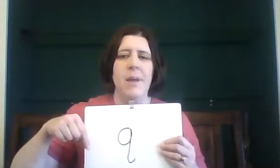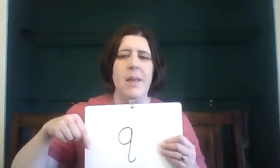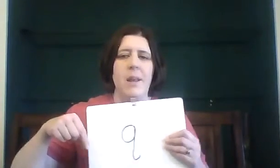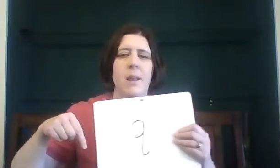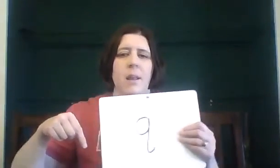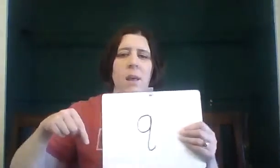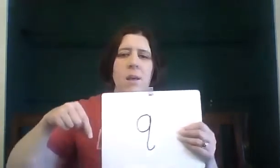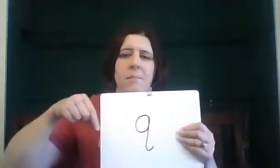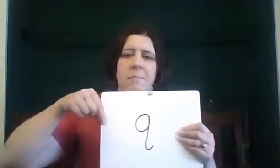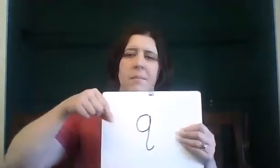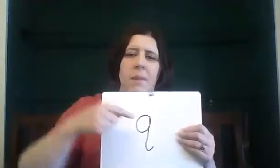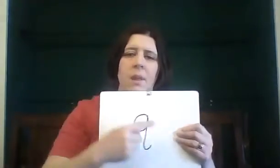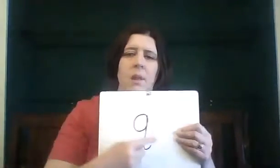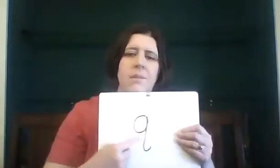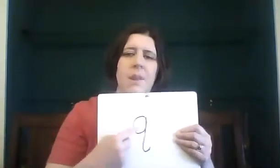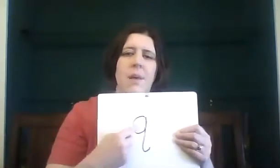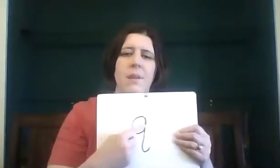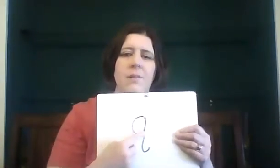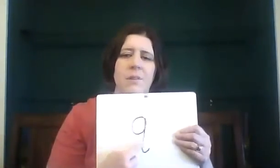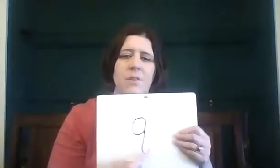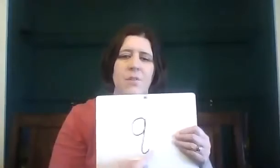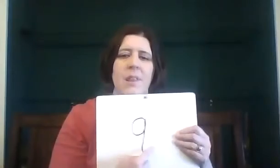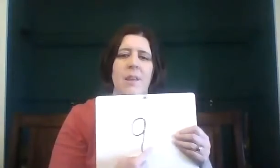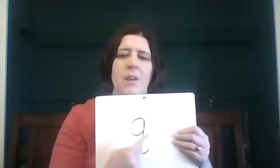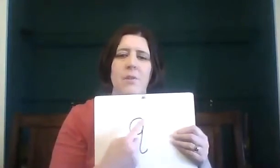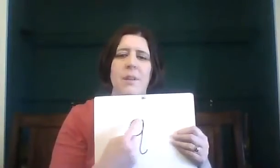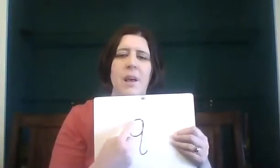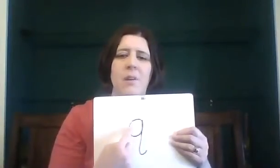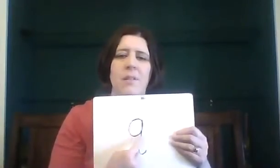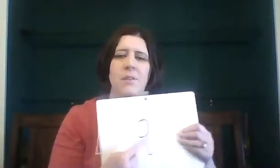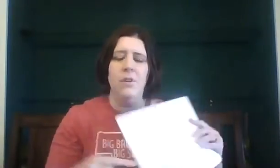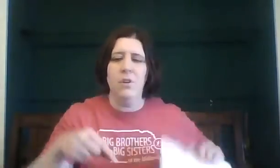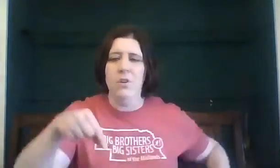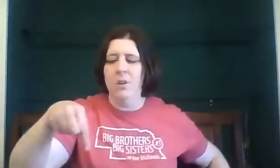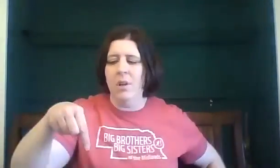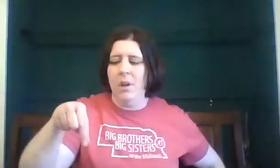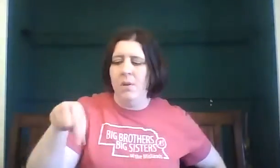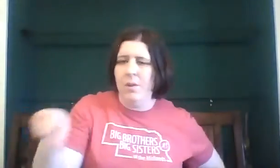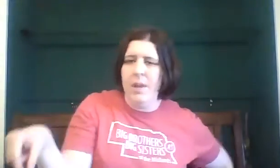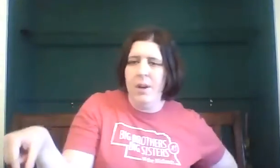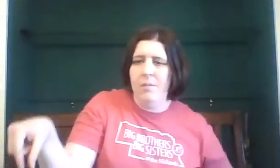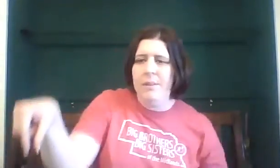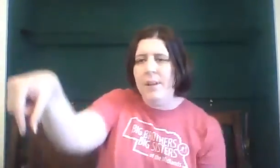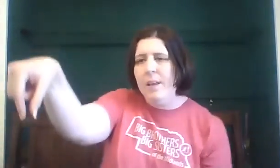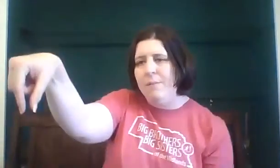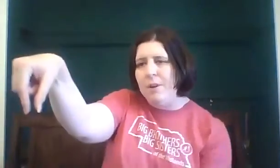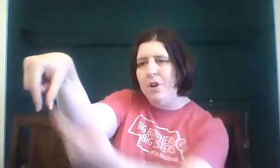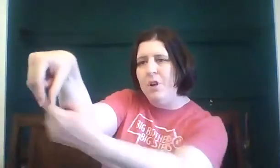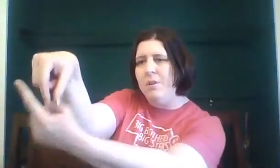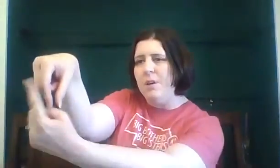but you see how there's the straight line that goes down and the circle? Well, here, once again, if I show you, there's